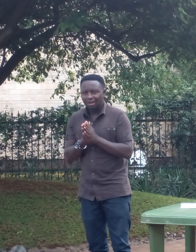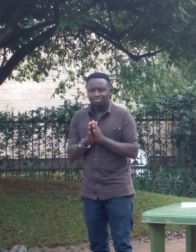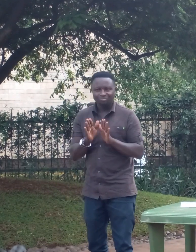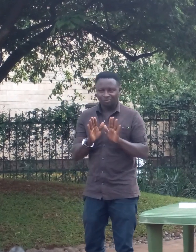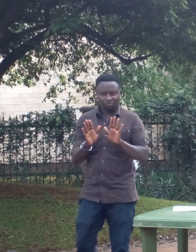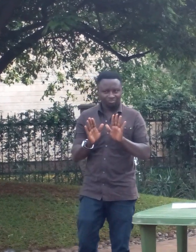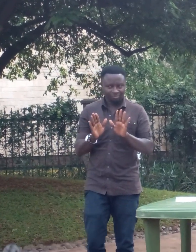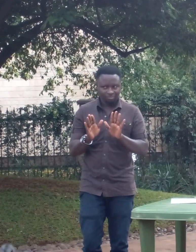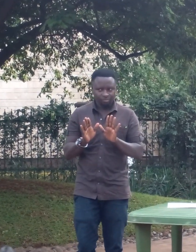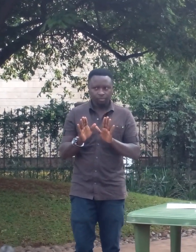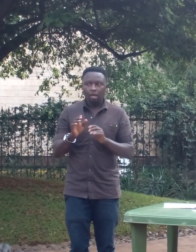We don't have any private